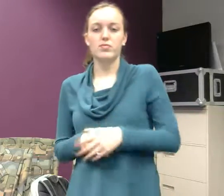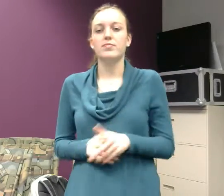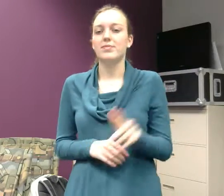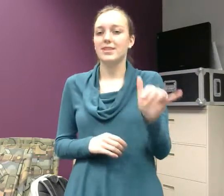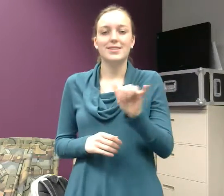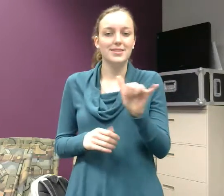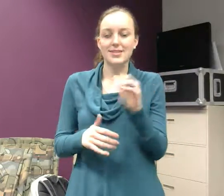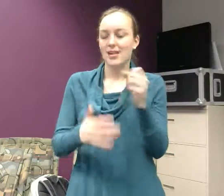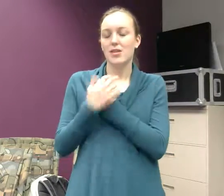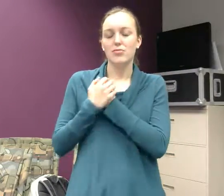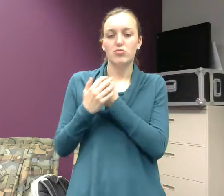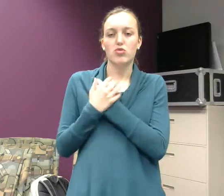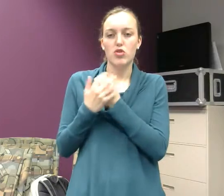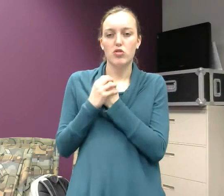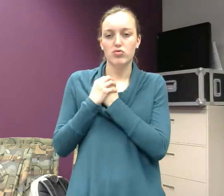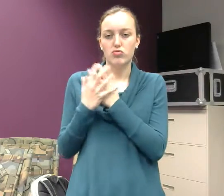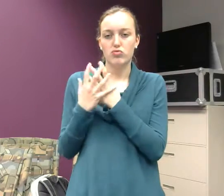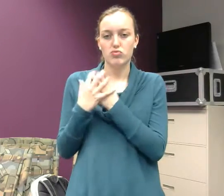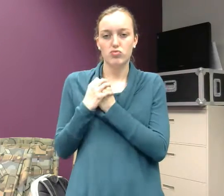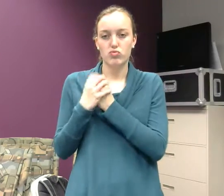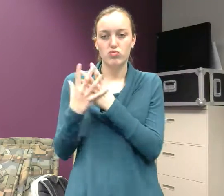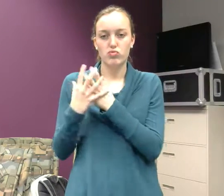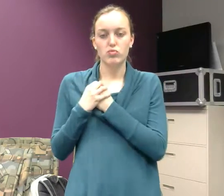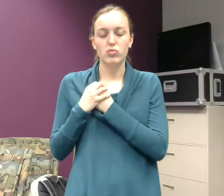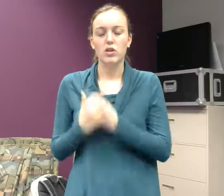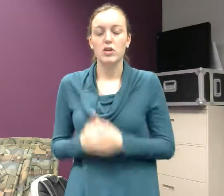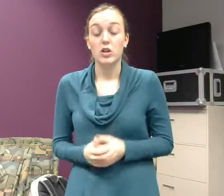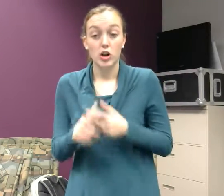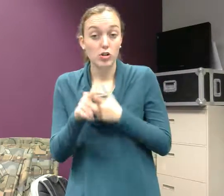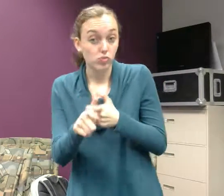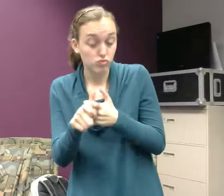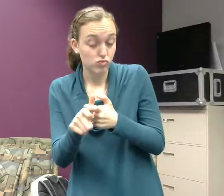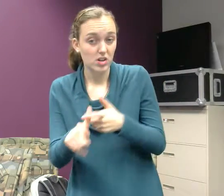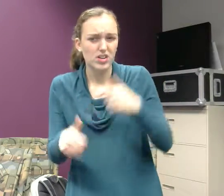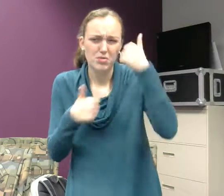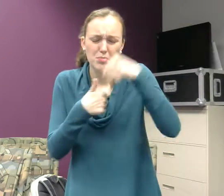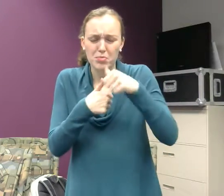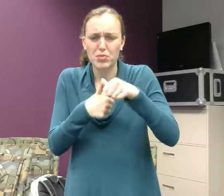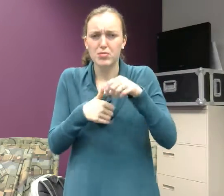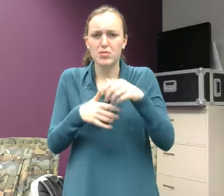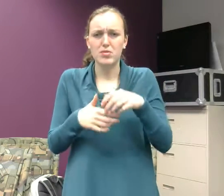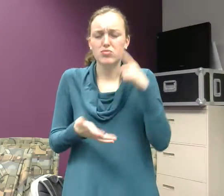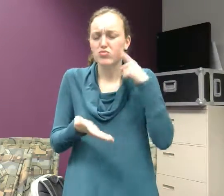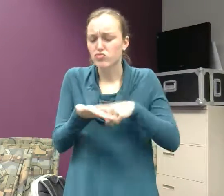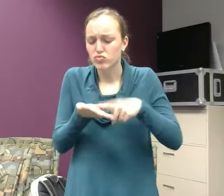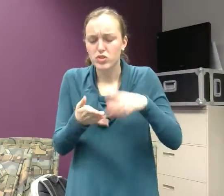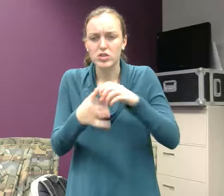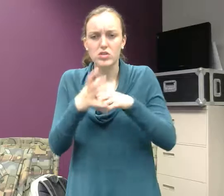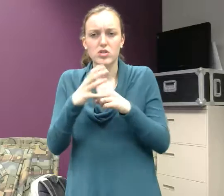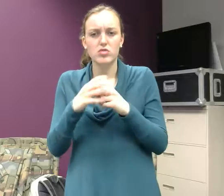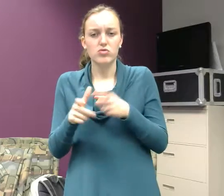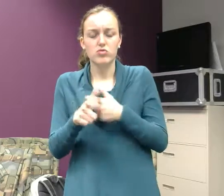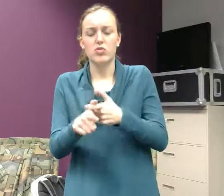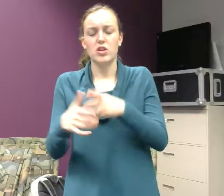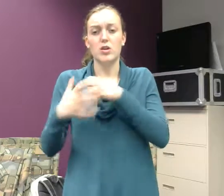were running, when we did our investigation, you were pumping a lot of blood through your heart. Well, when